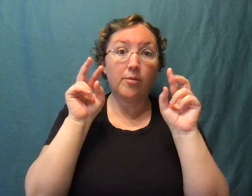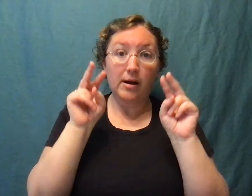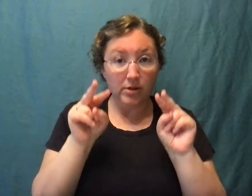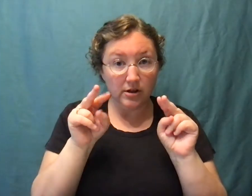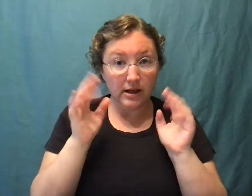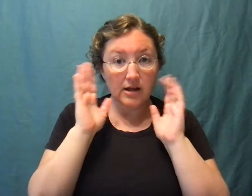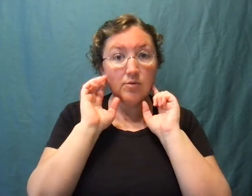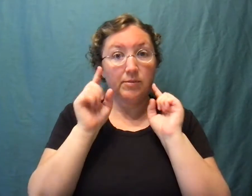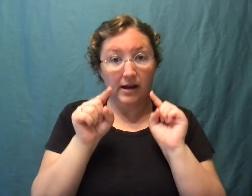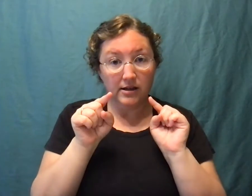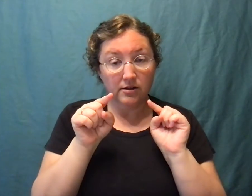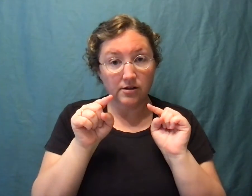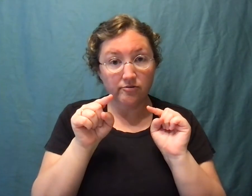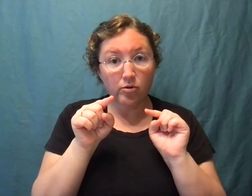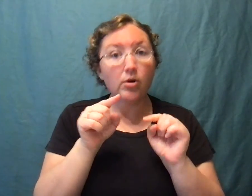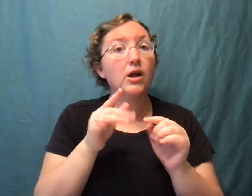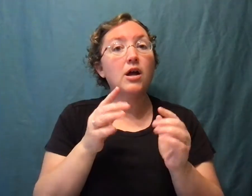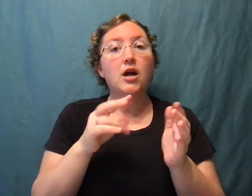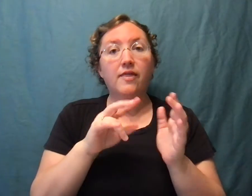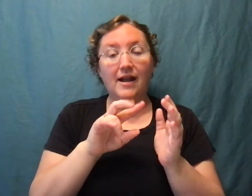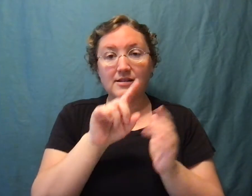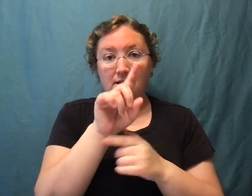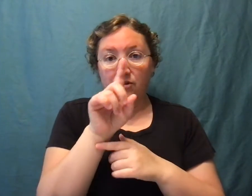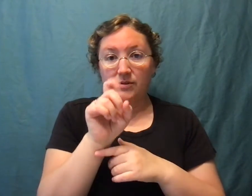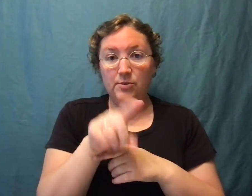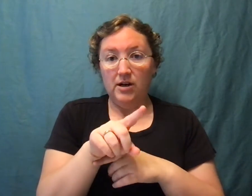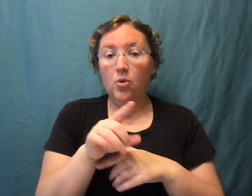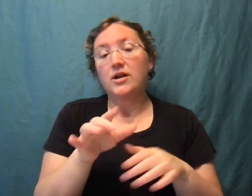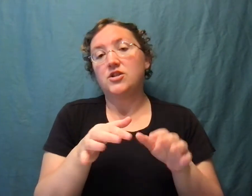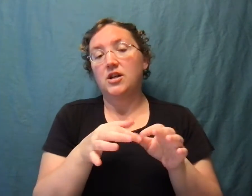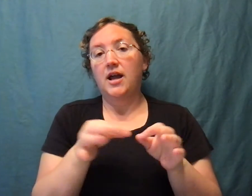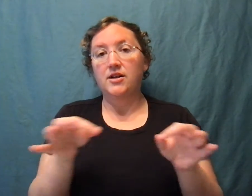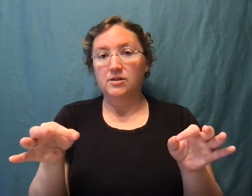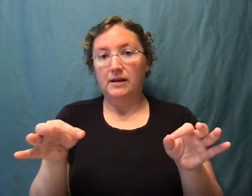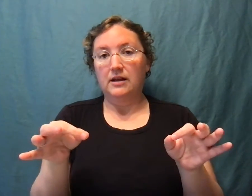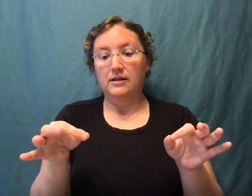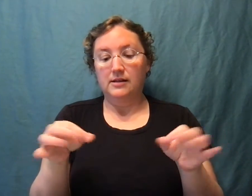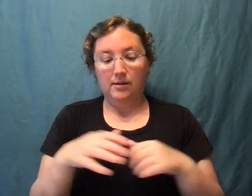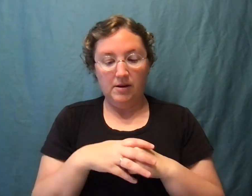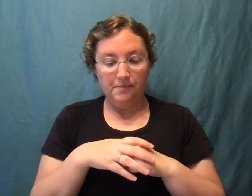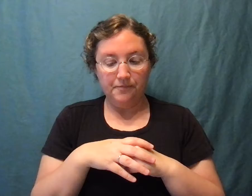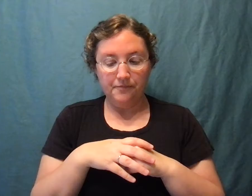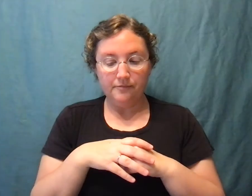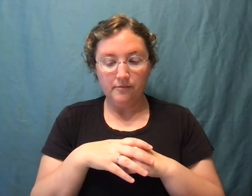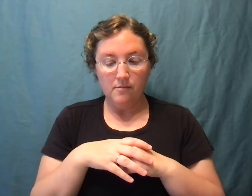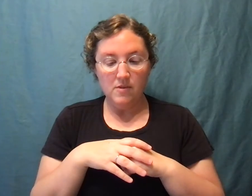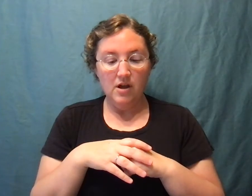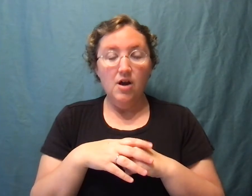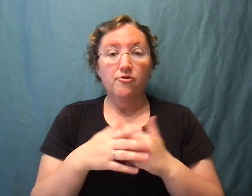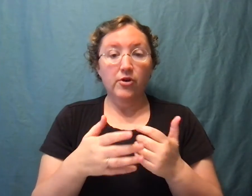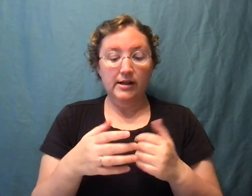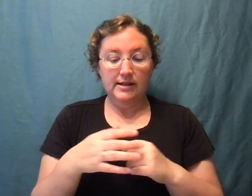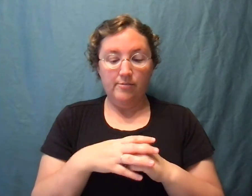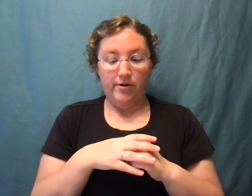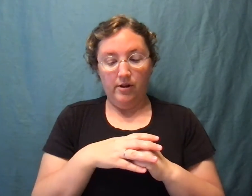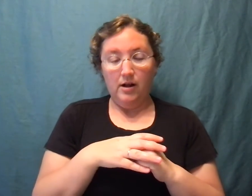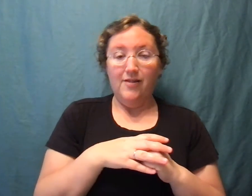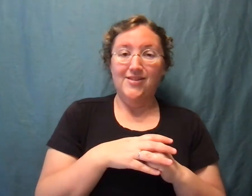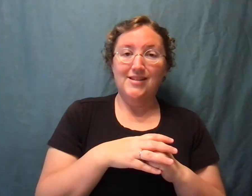I'm looking at you with my head tilted forward. That's the difference between a question and just making a statement. For example, the sentence,